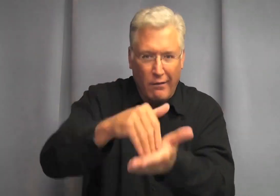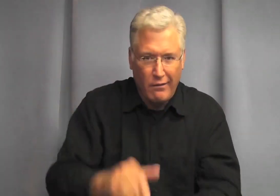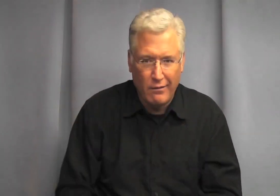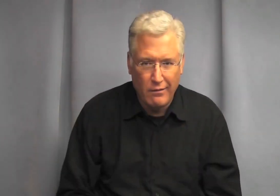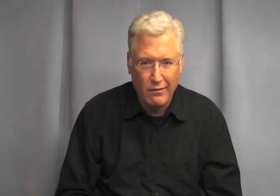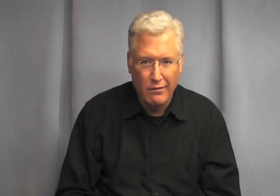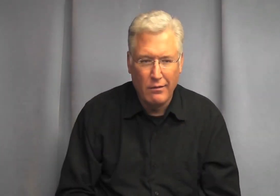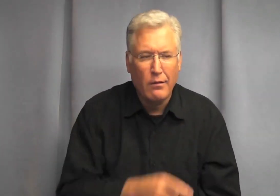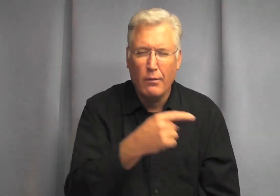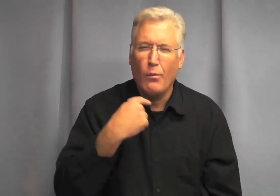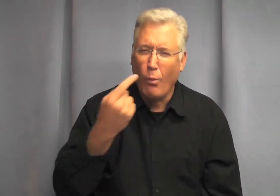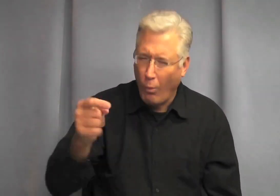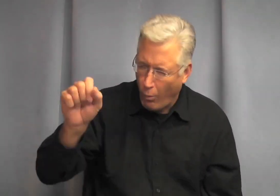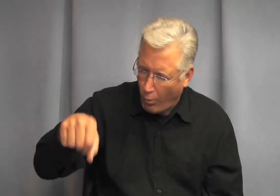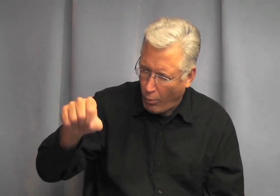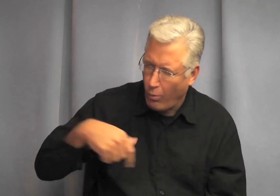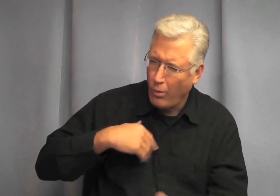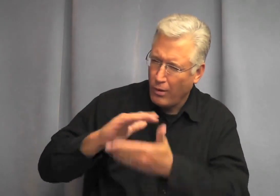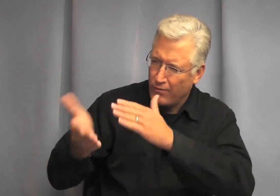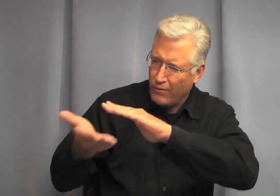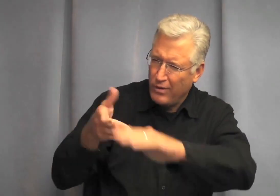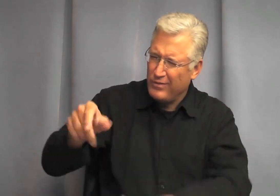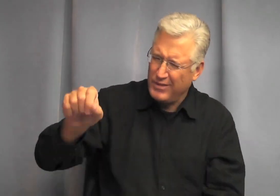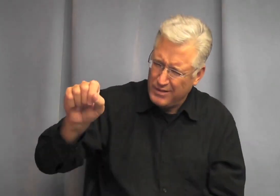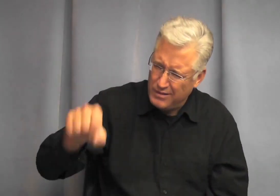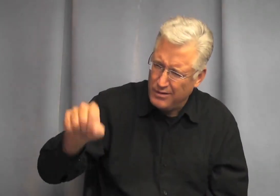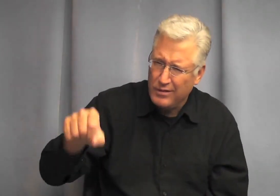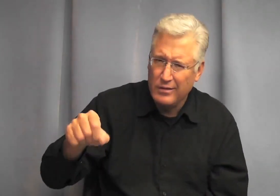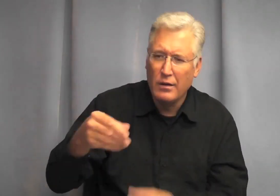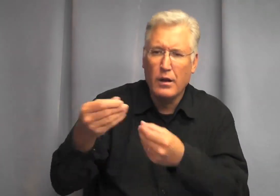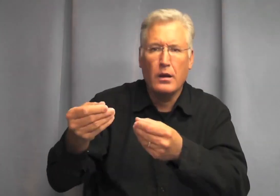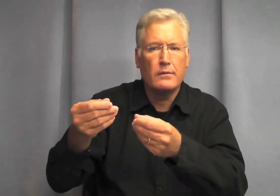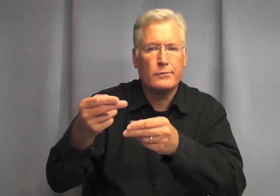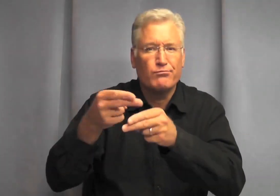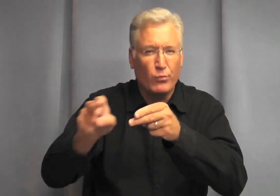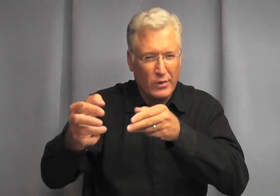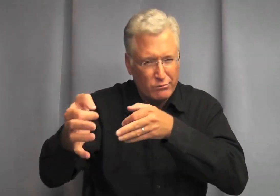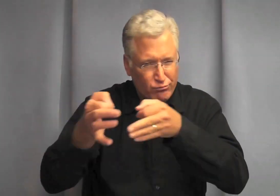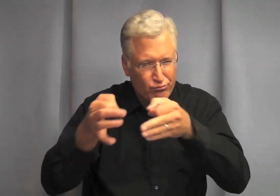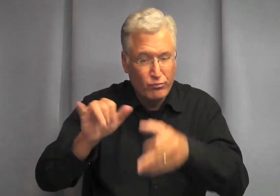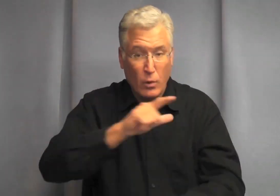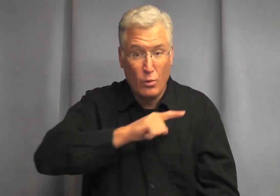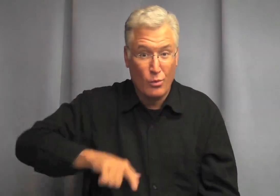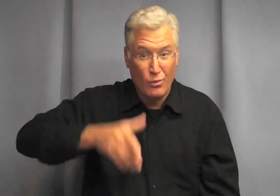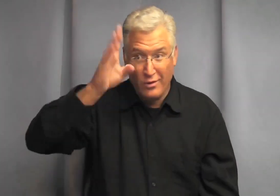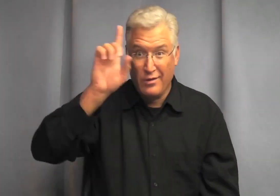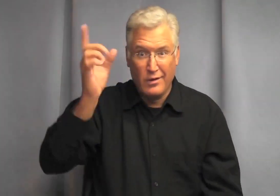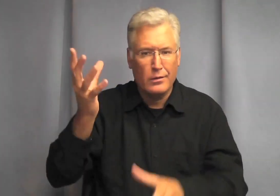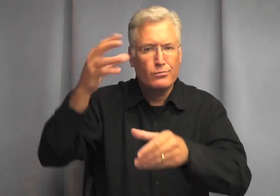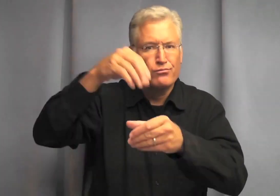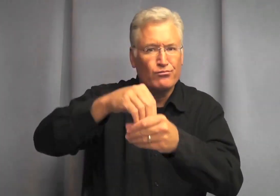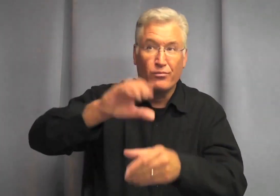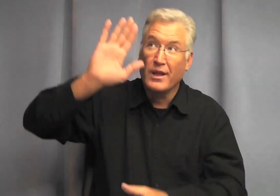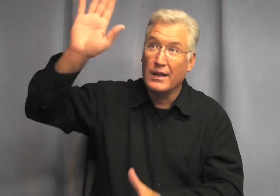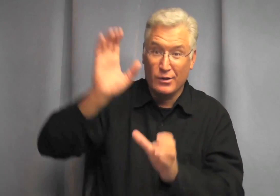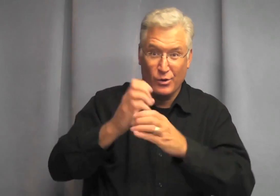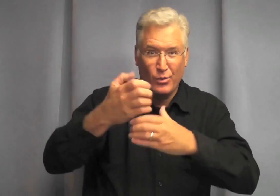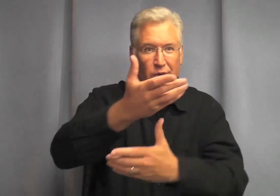want to kill them. But he had forgiven them. He said, yes, I forgive you. And he gave them a short